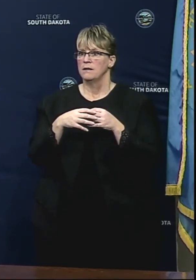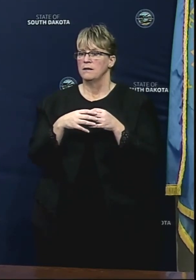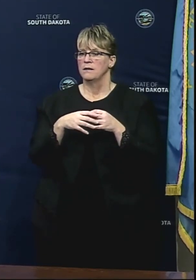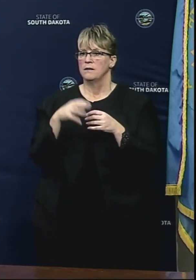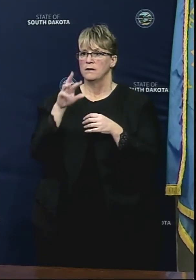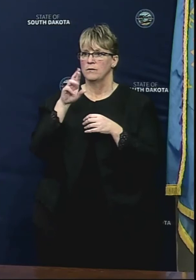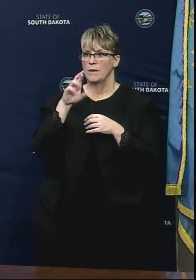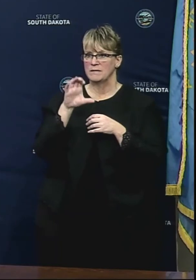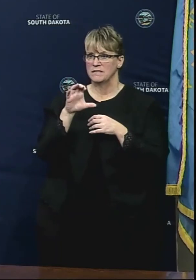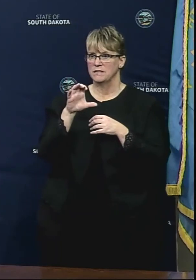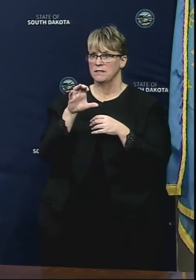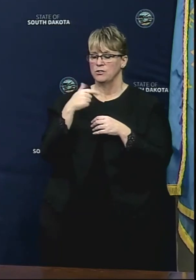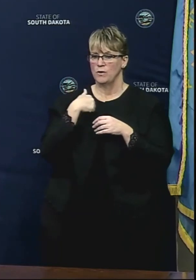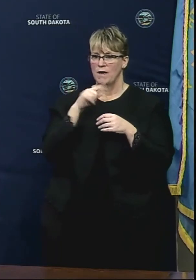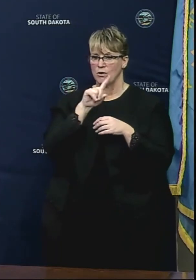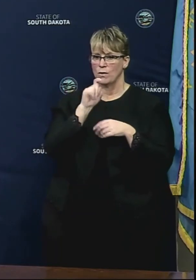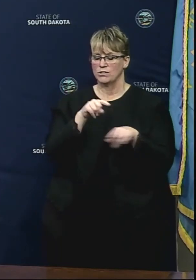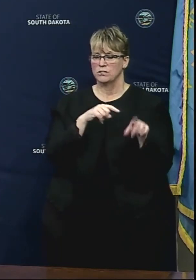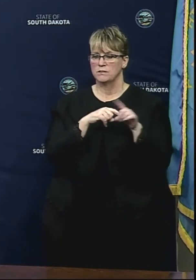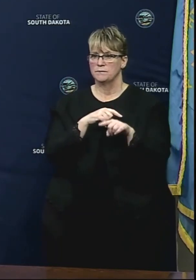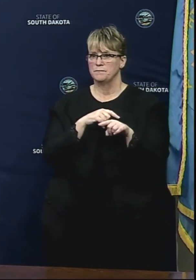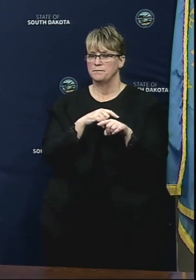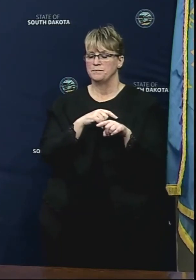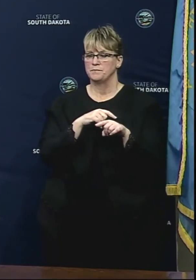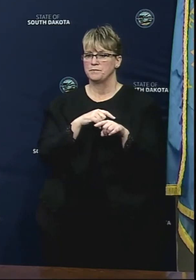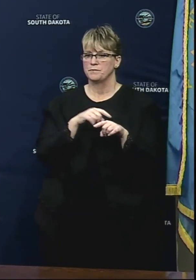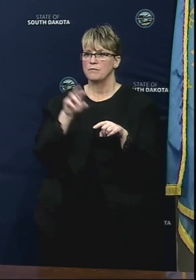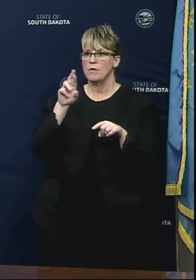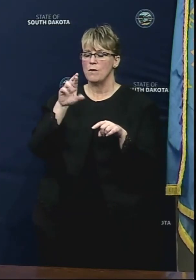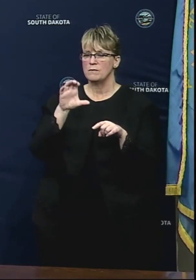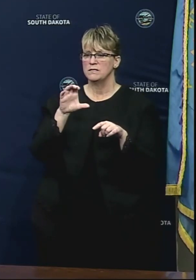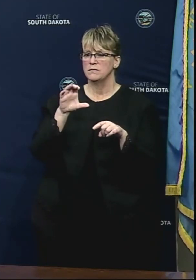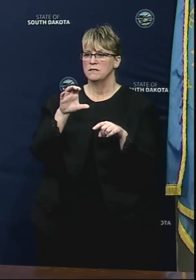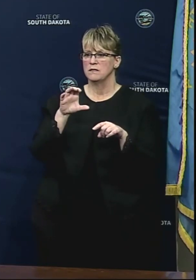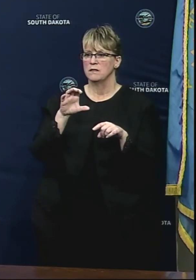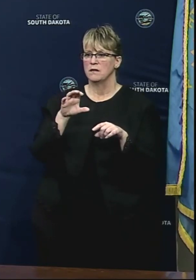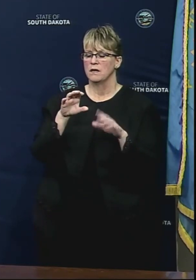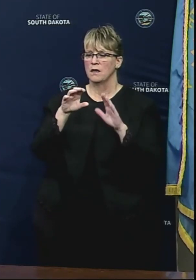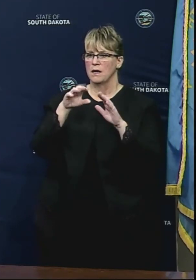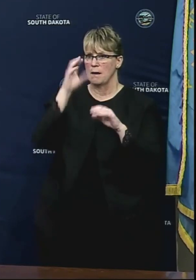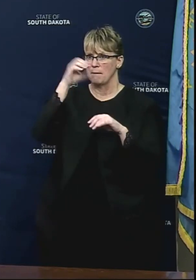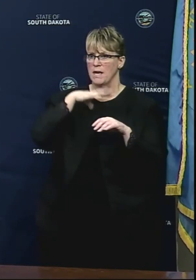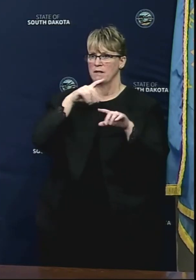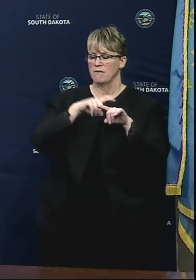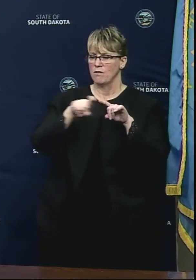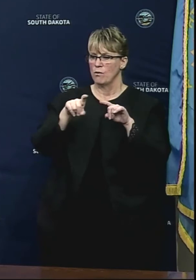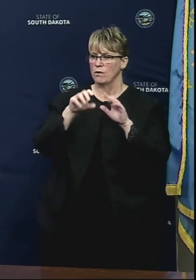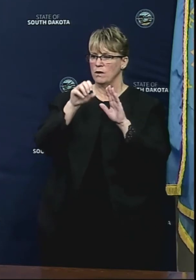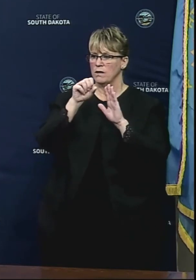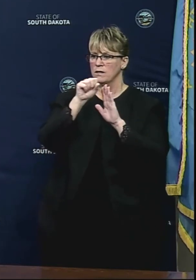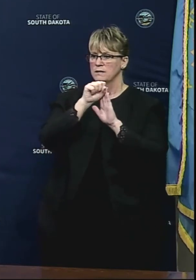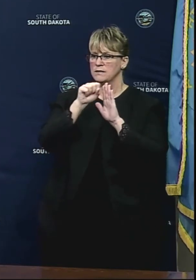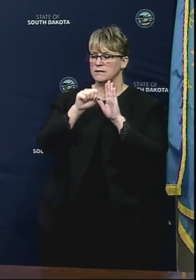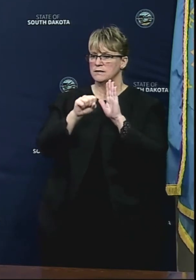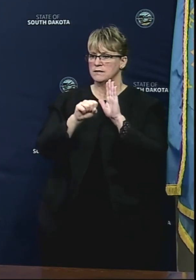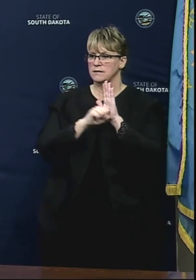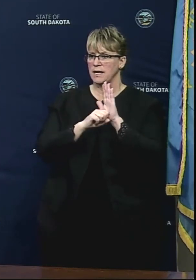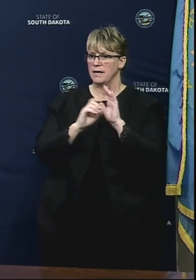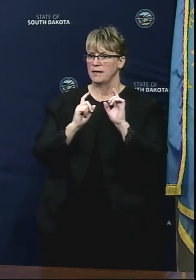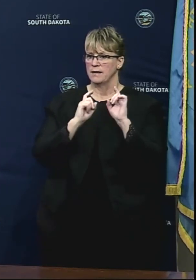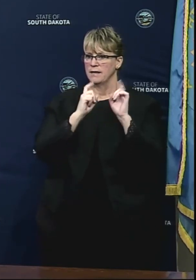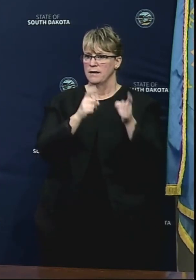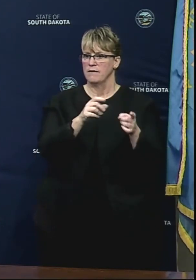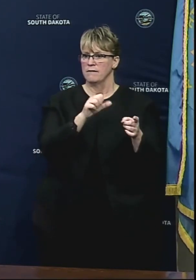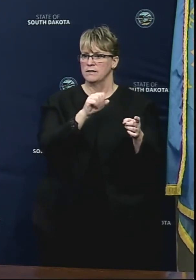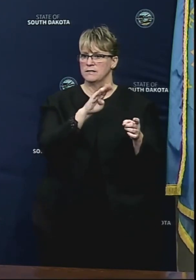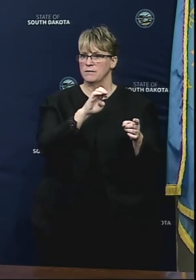Rapid City Journal, did you have a question? Yes. Would the state be giving aid to Smithfield for